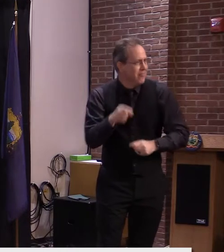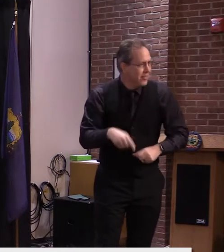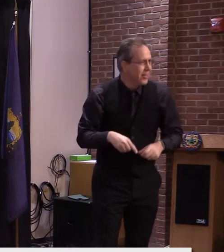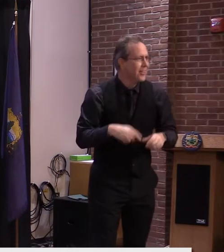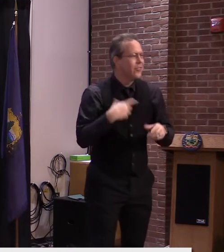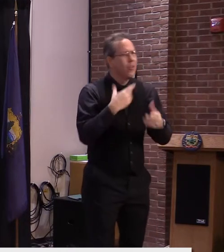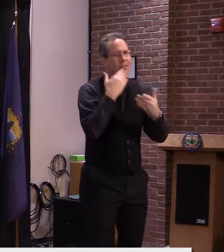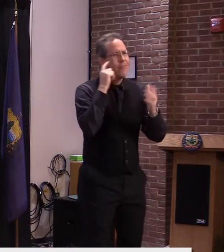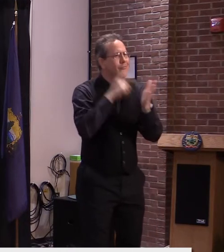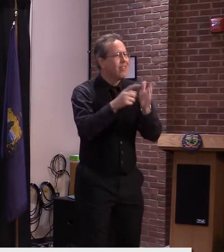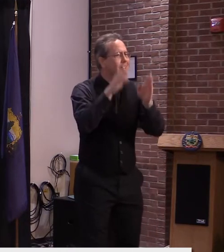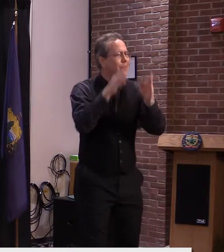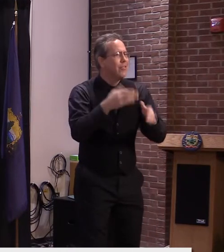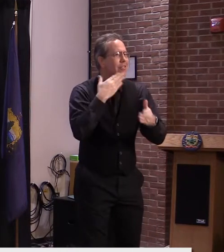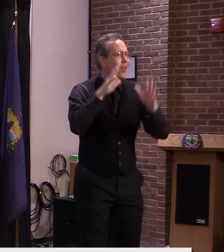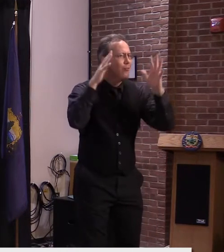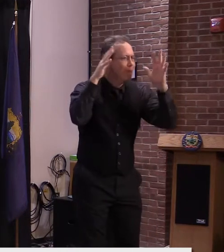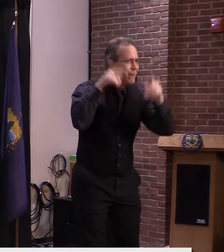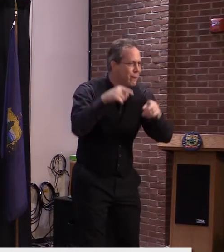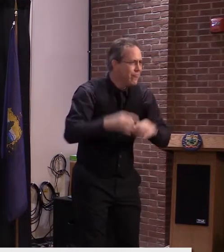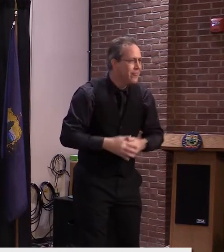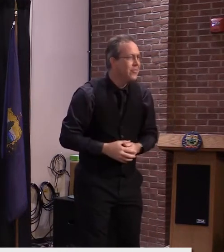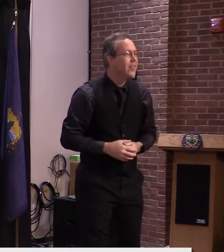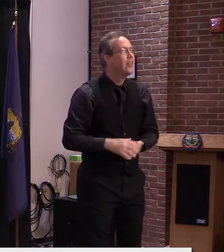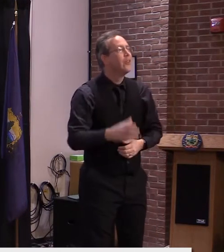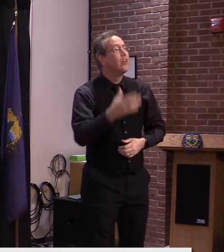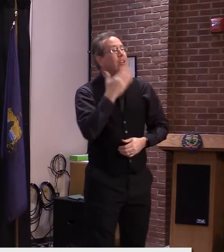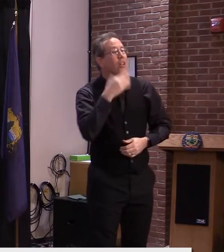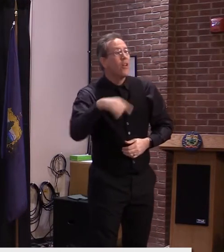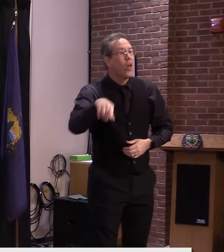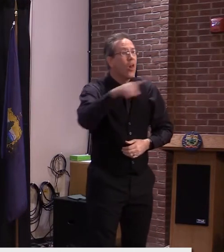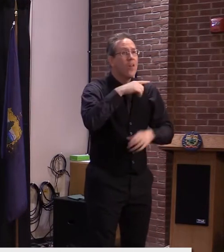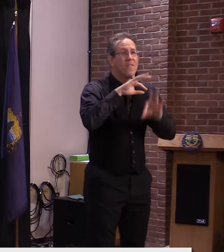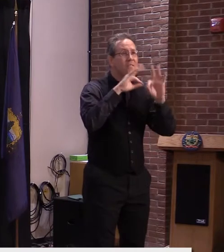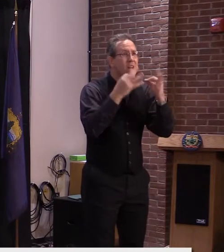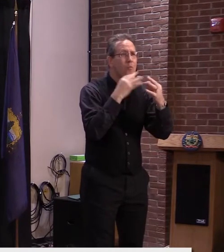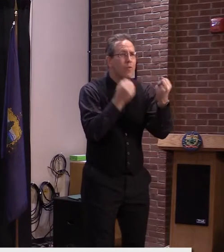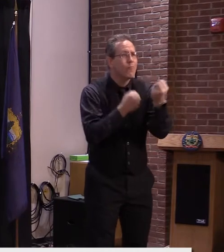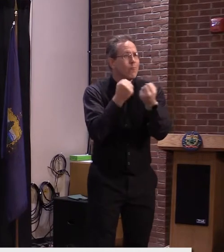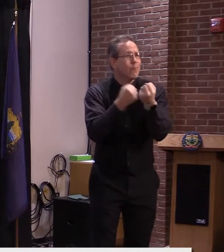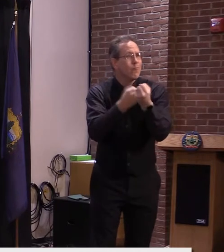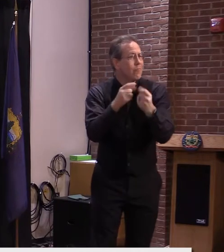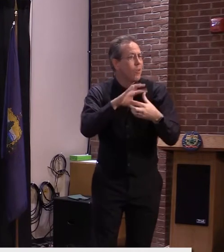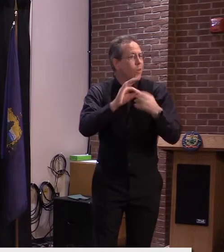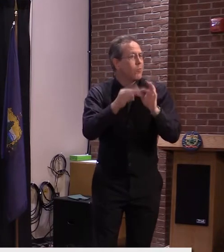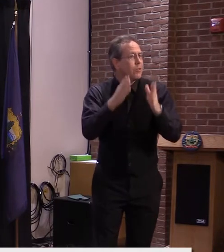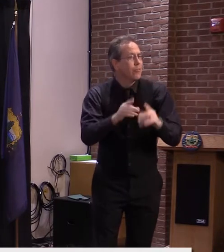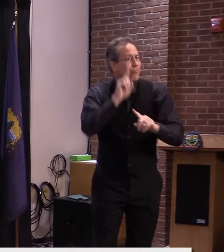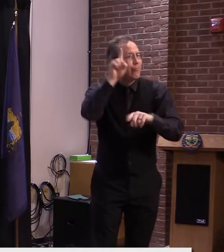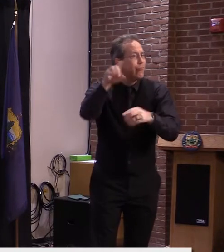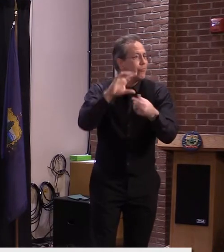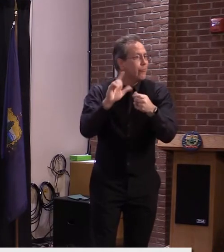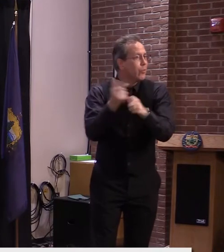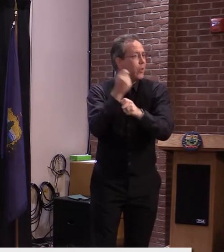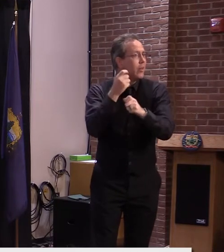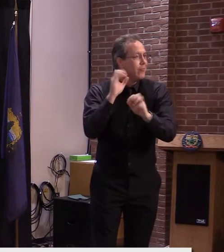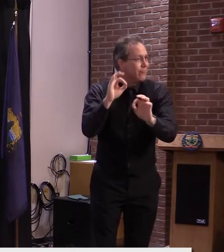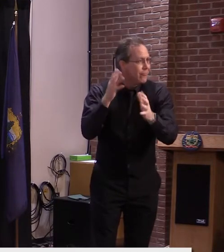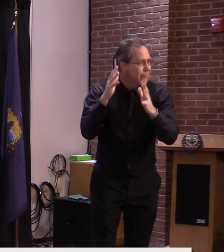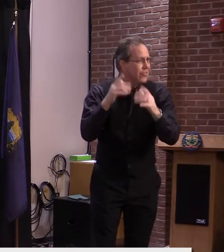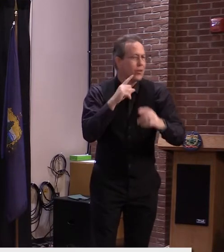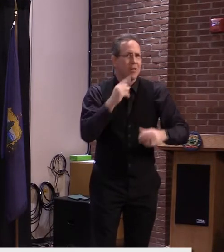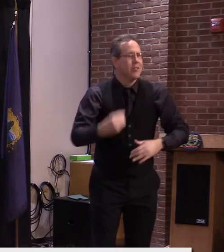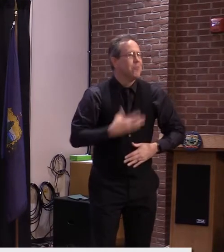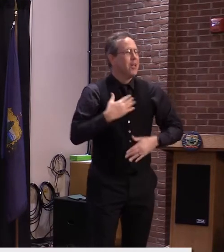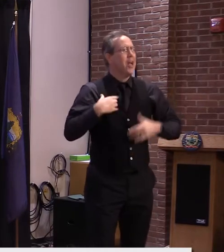entire family and thank them, the whole family, for continuing to inspire us. Moving on to the COVID